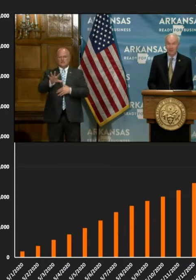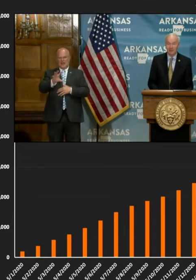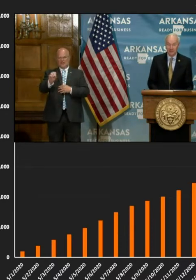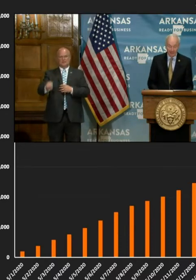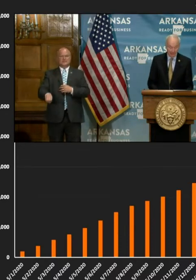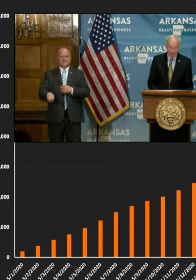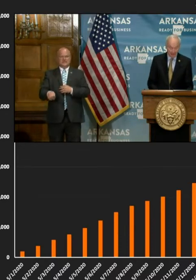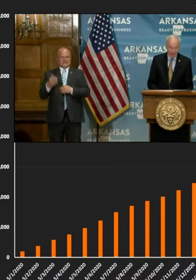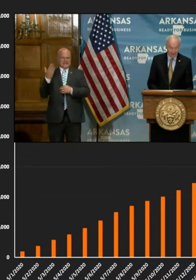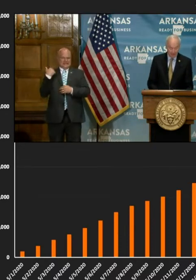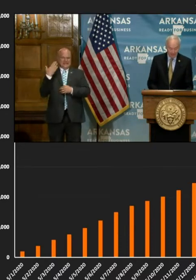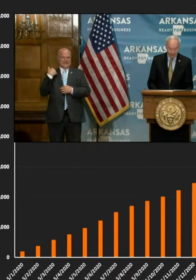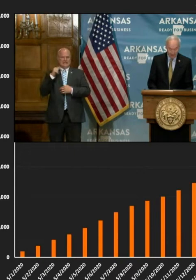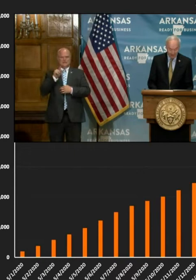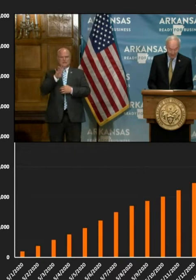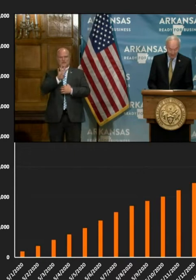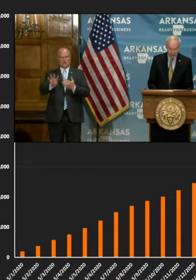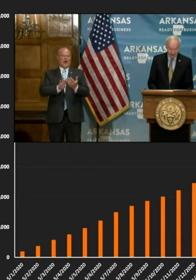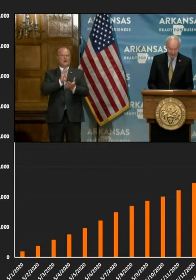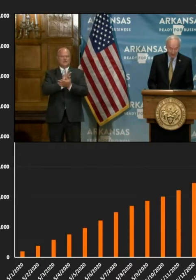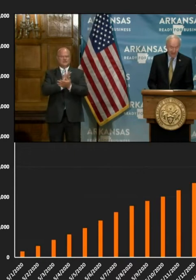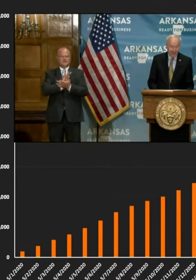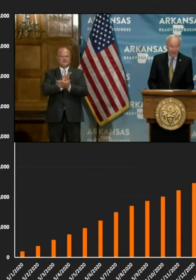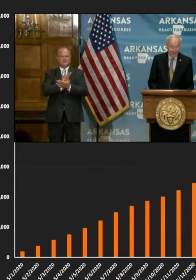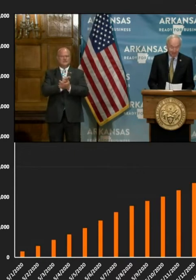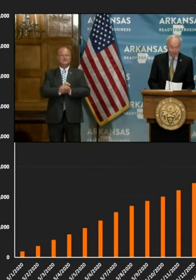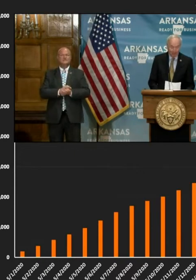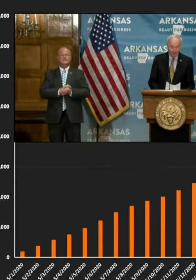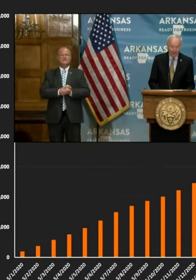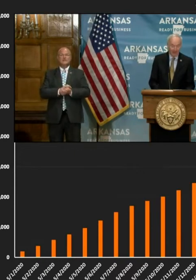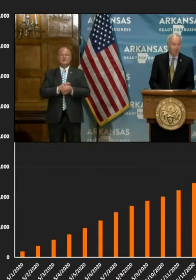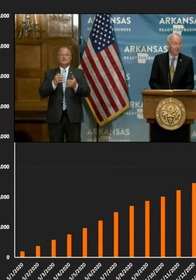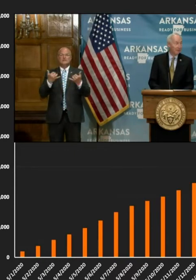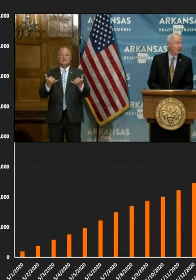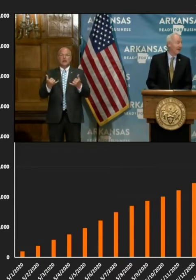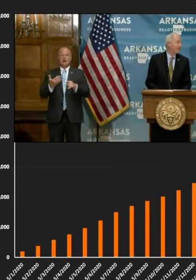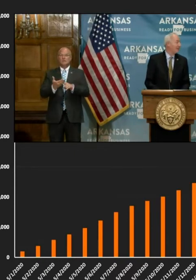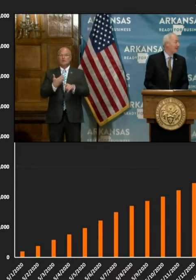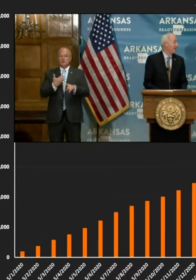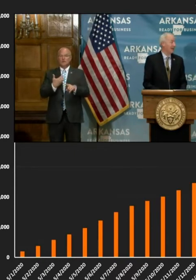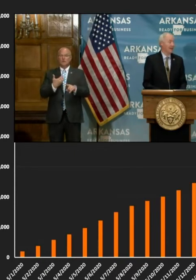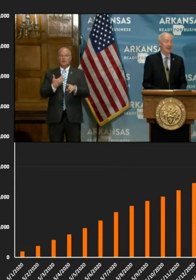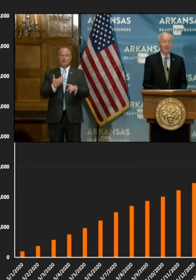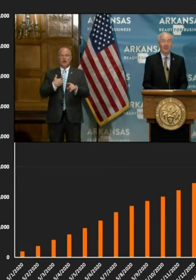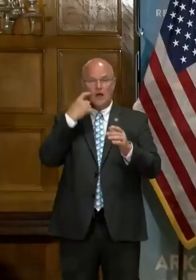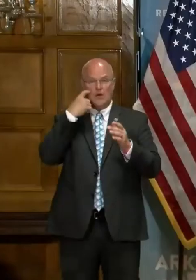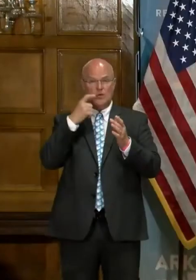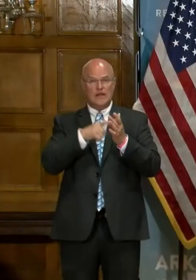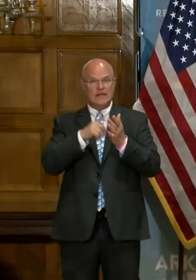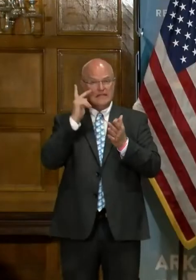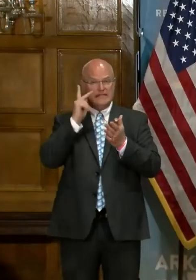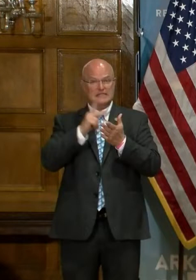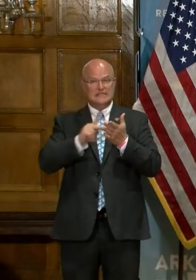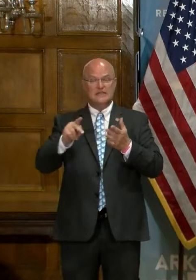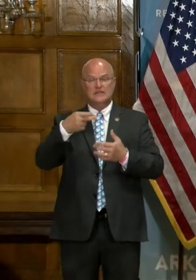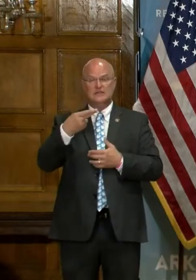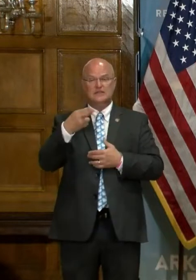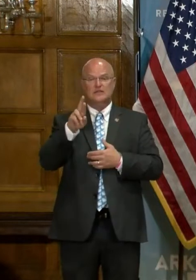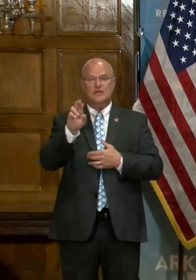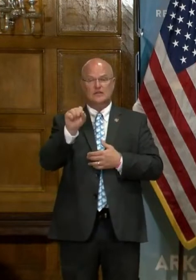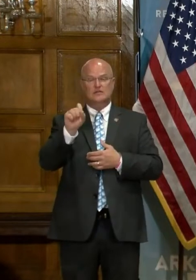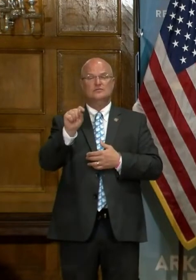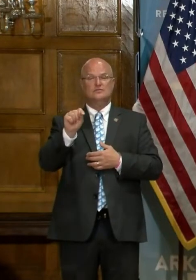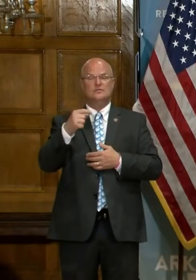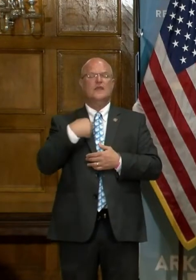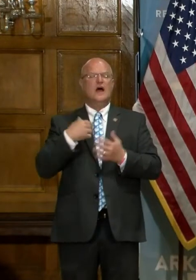5% even in the last 24 hours. And with that, before I recognize Secretary Hurst,